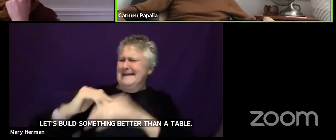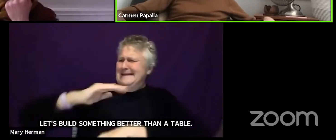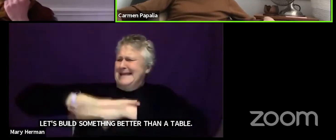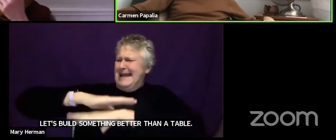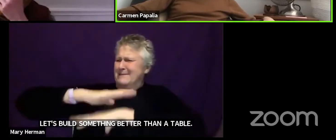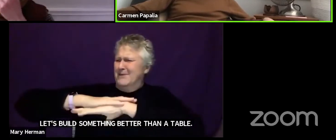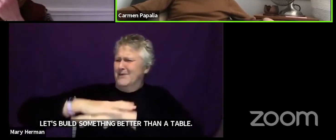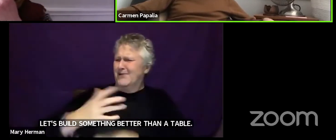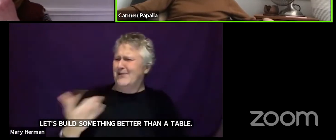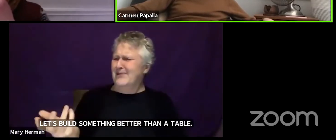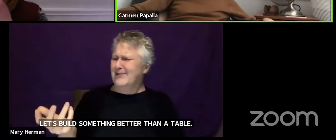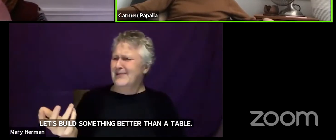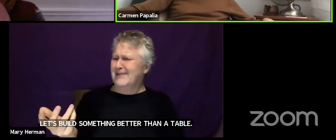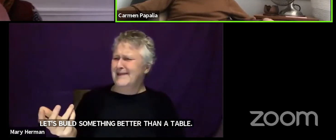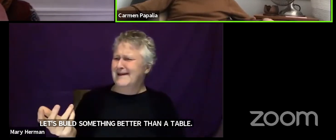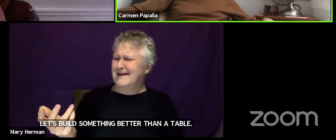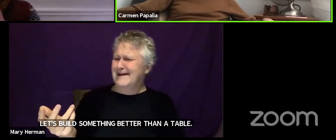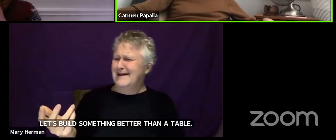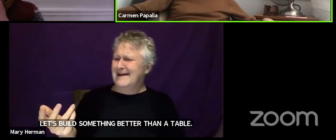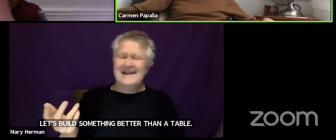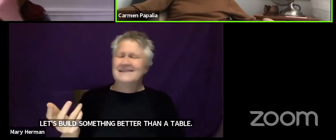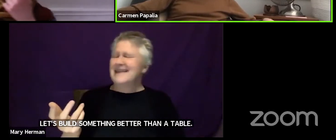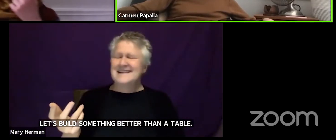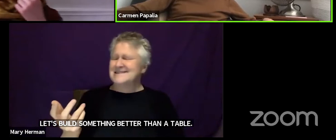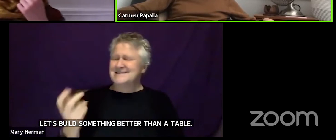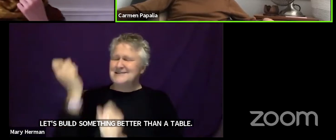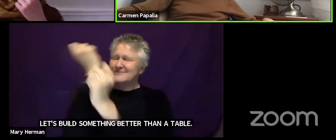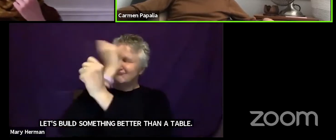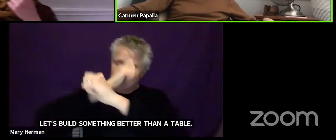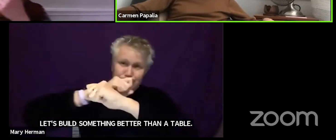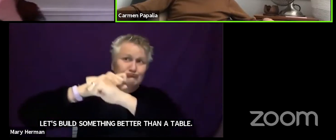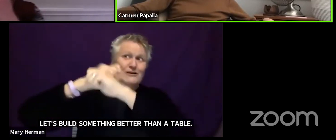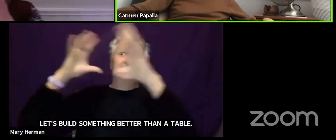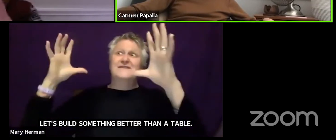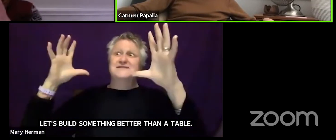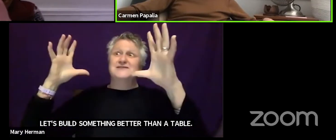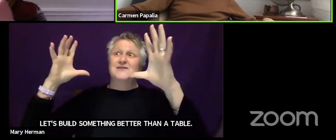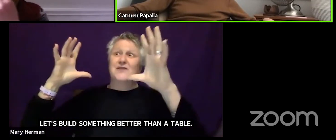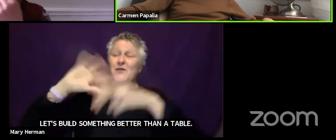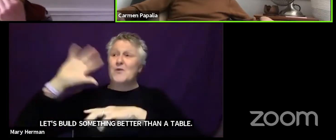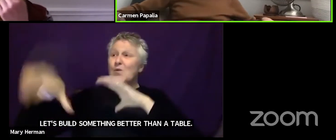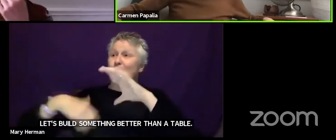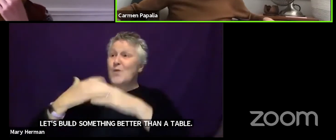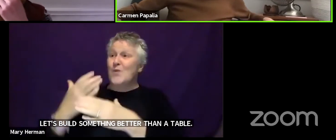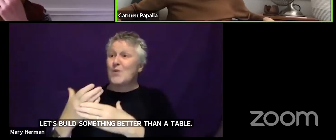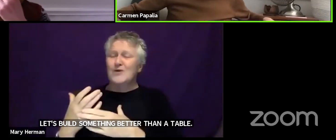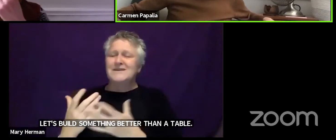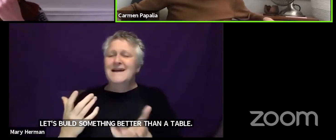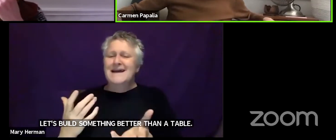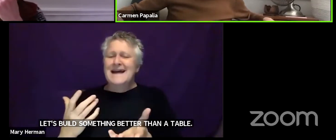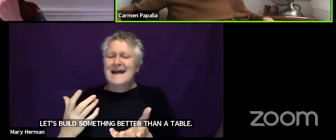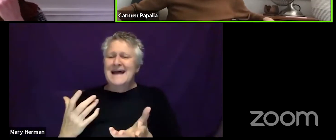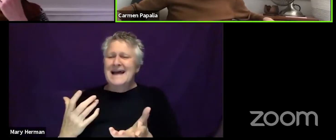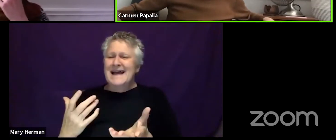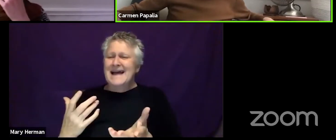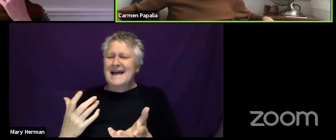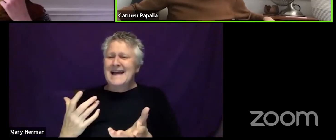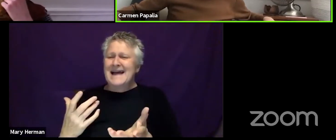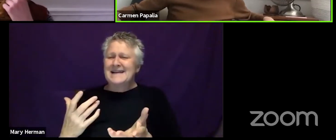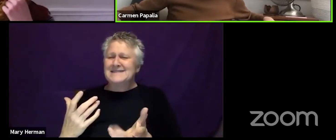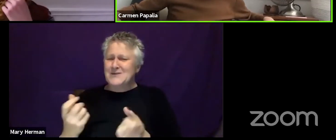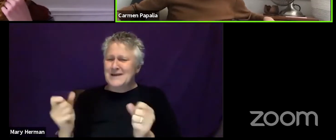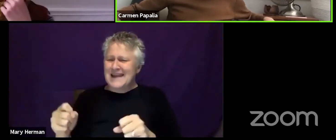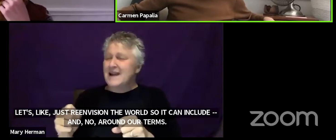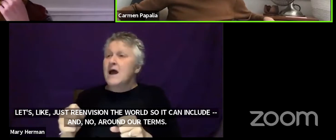Let's like just re-envision the world so it can include, and not, no, like around our terms, around the demands